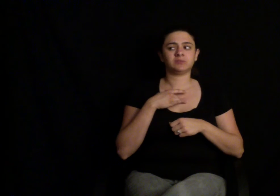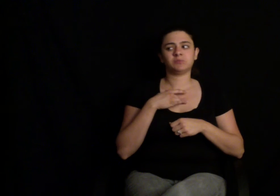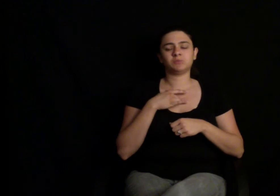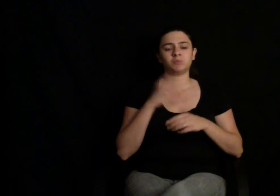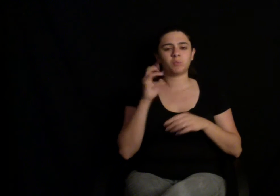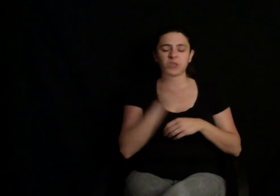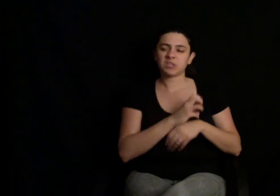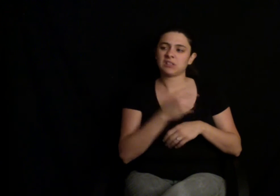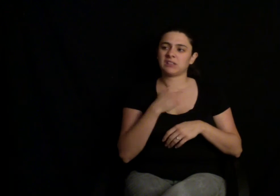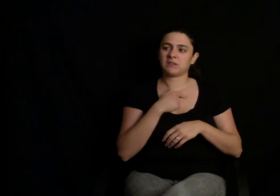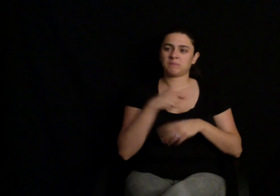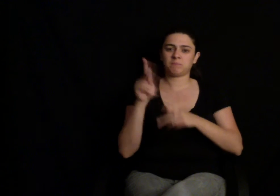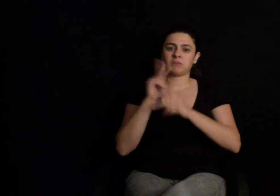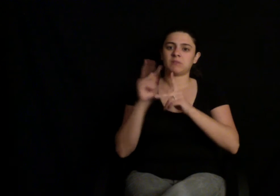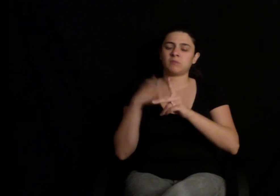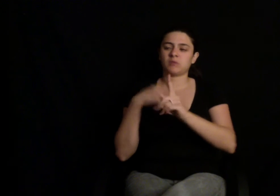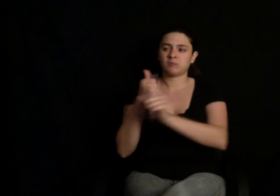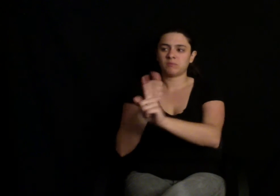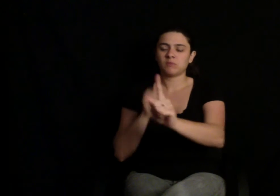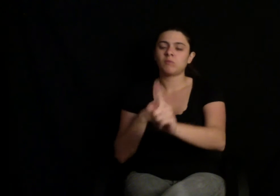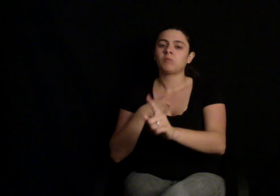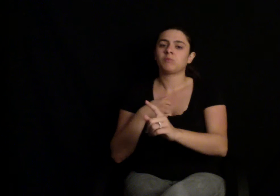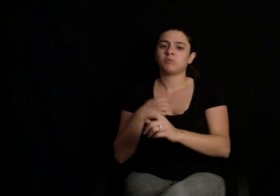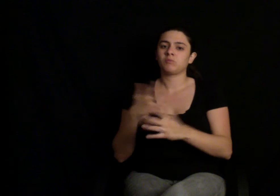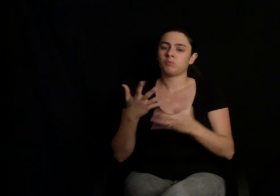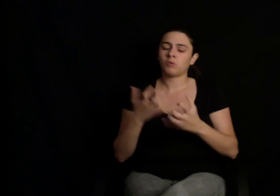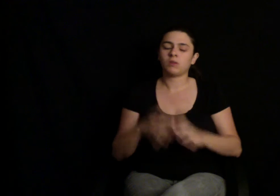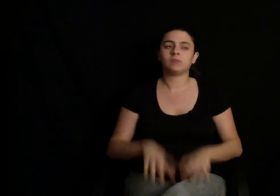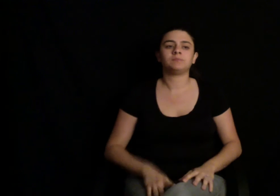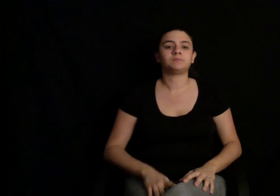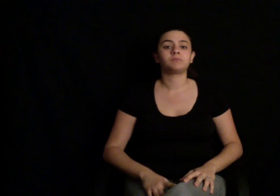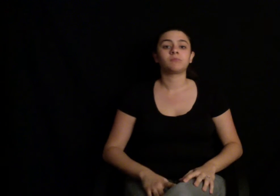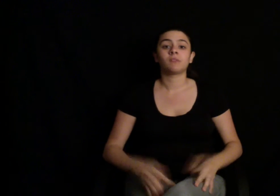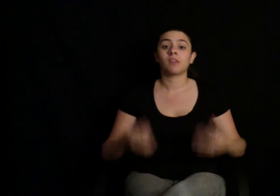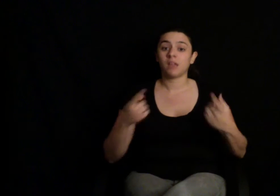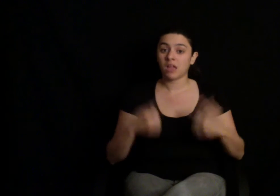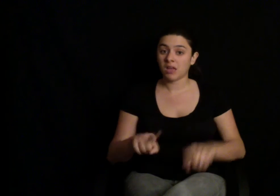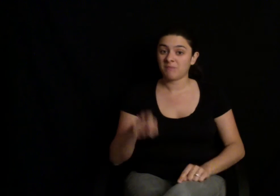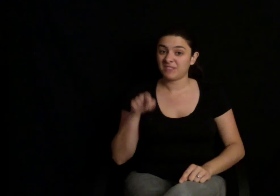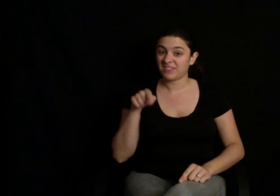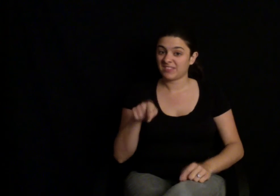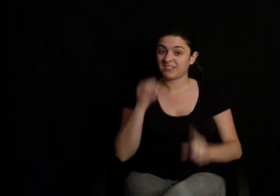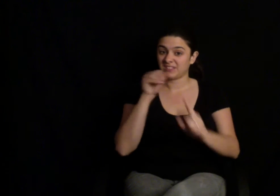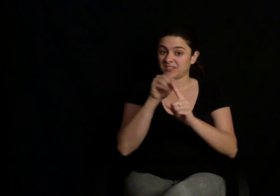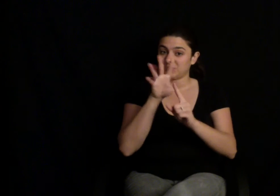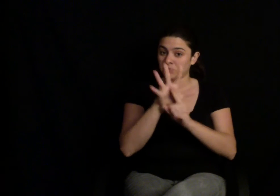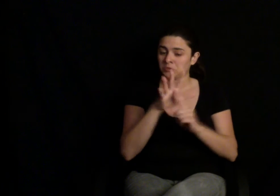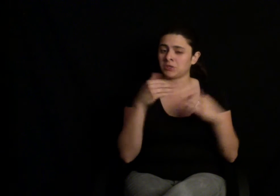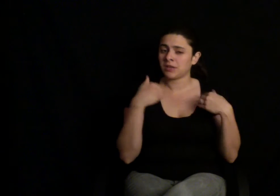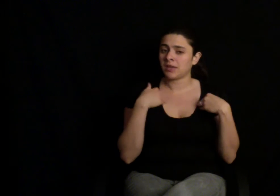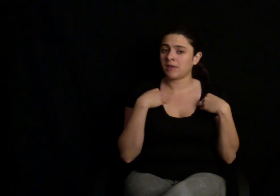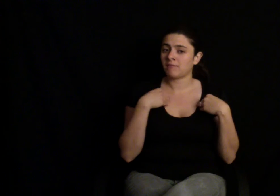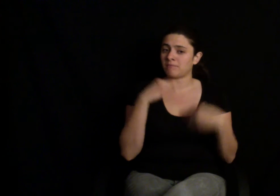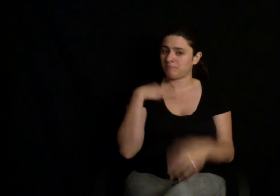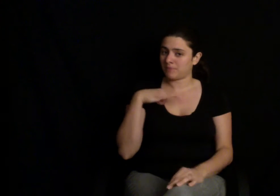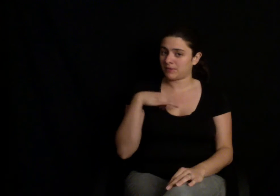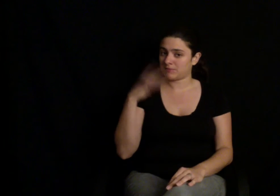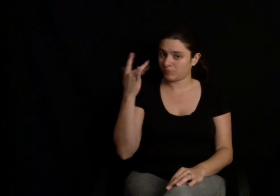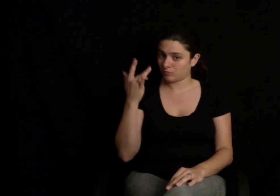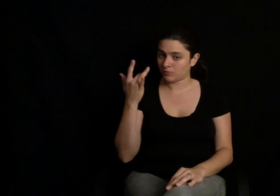its peak. However, all this exposure did have its potential benefits as well. So whenever you become Reddit famous for 15 minutes,